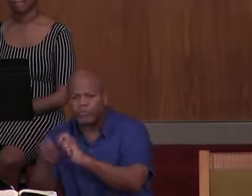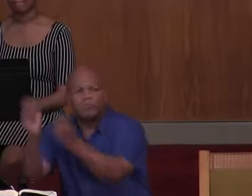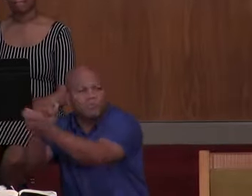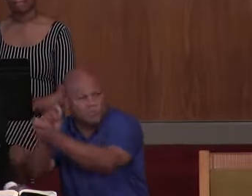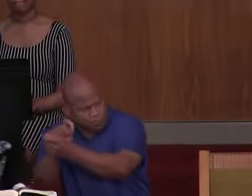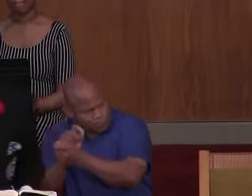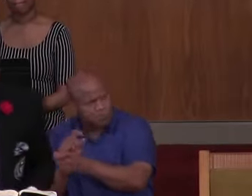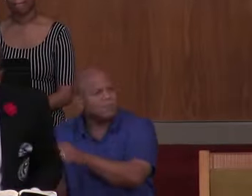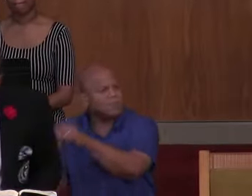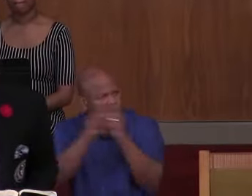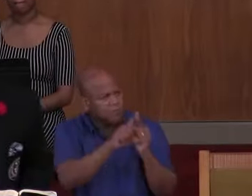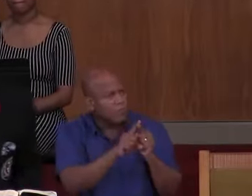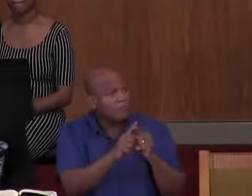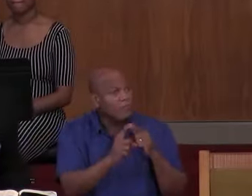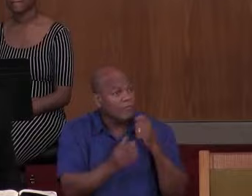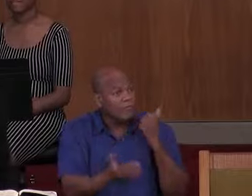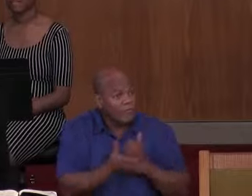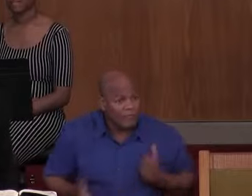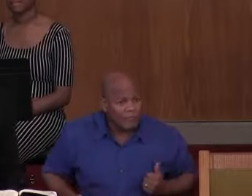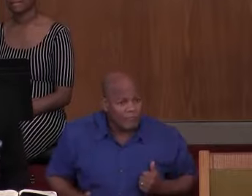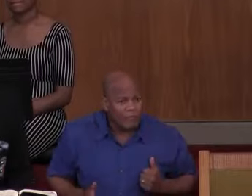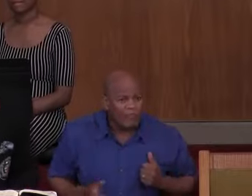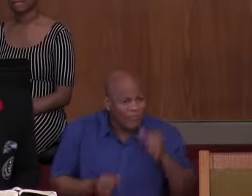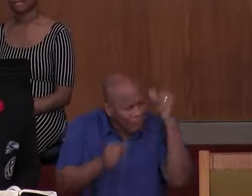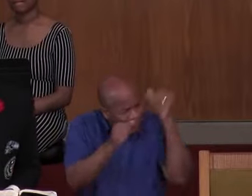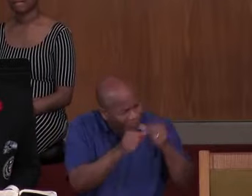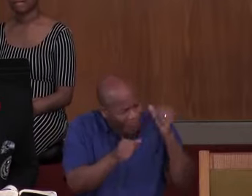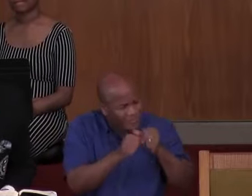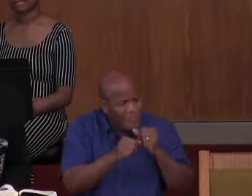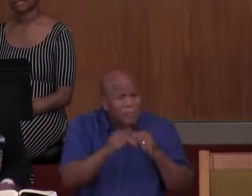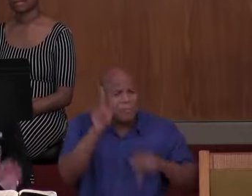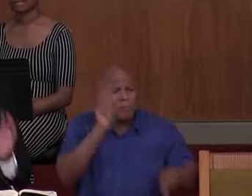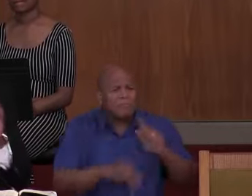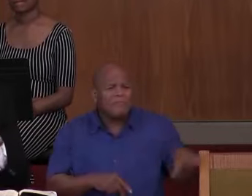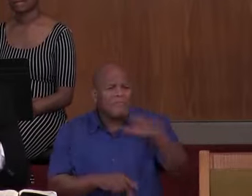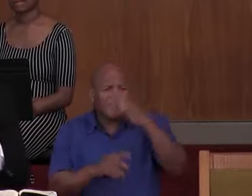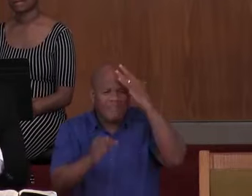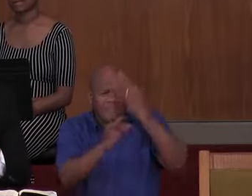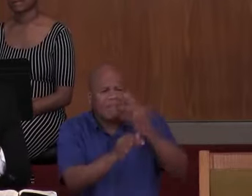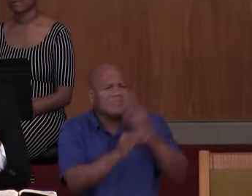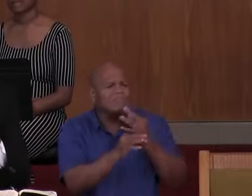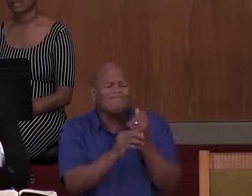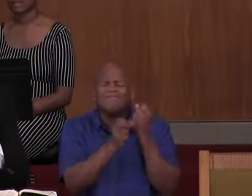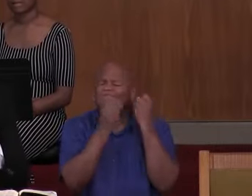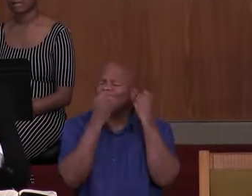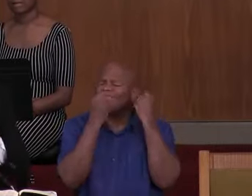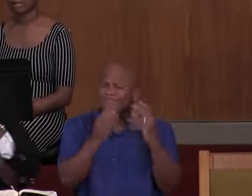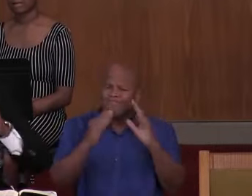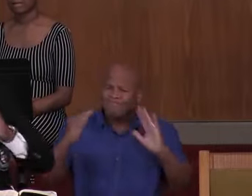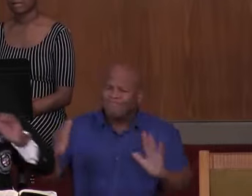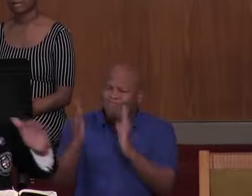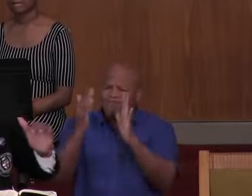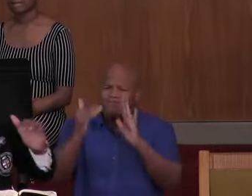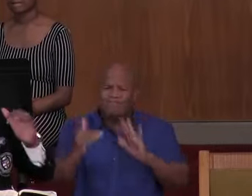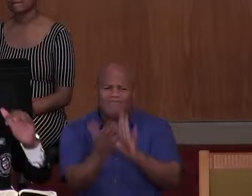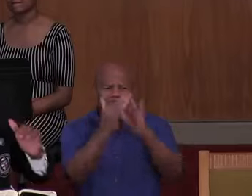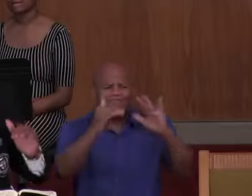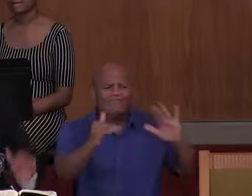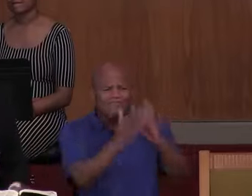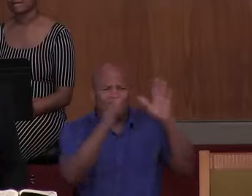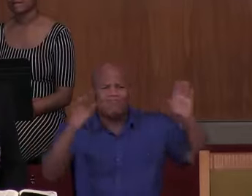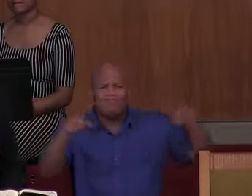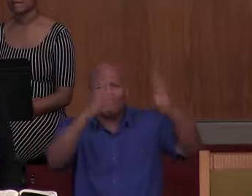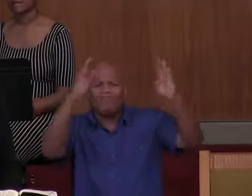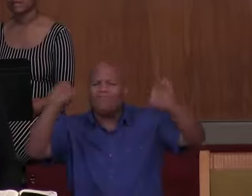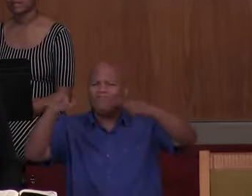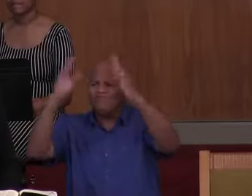powerful reminder. To the faithful, that at such a time as this, there are so many mountains before us, and not all of them are